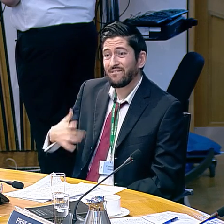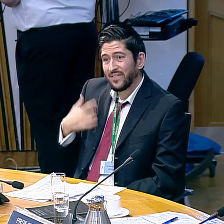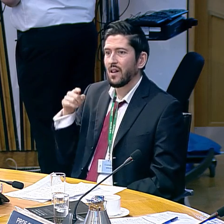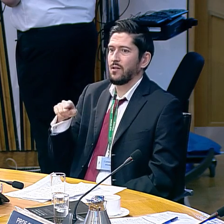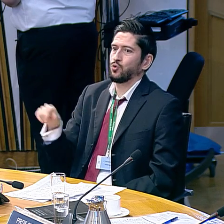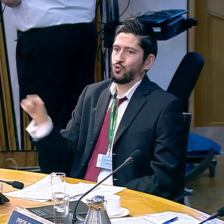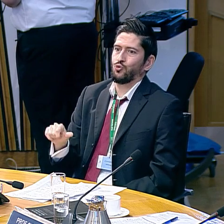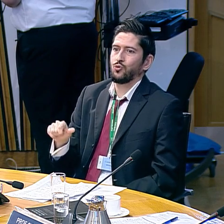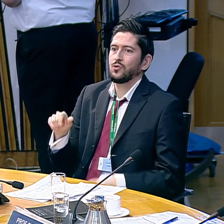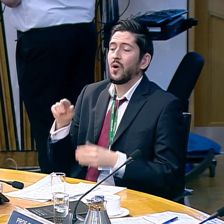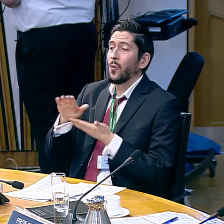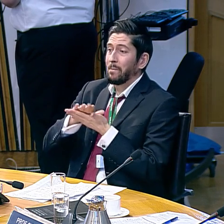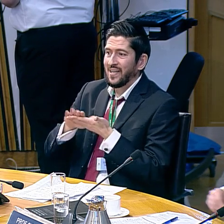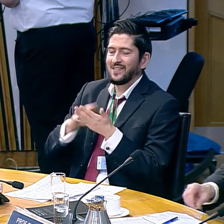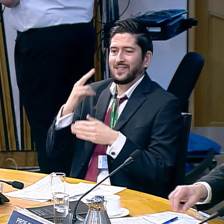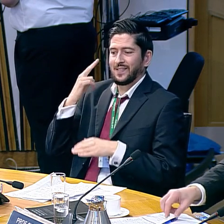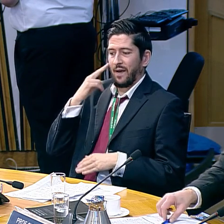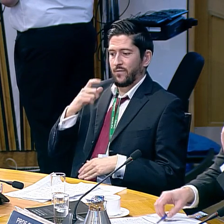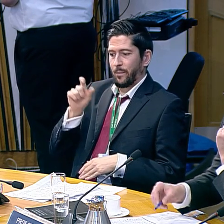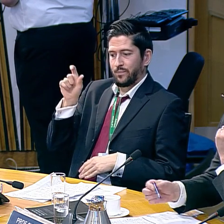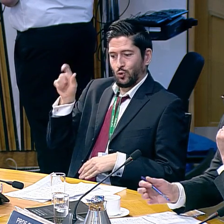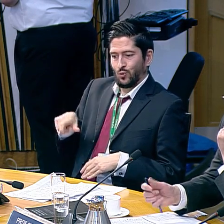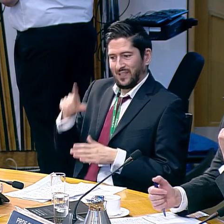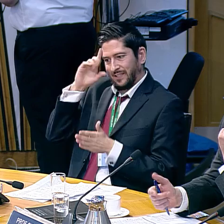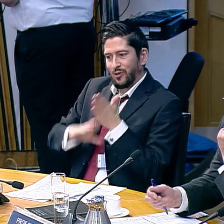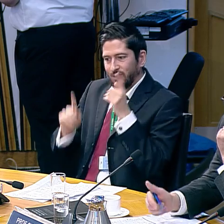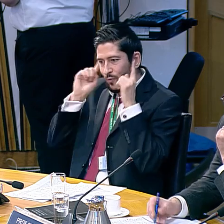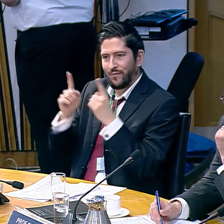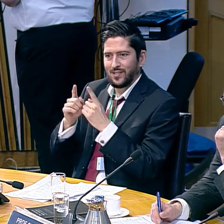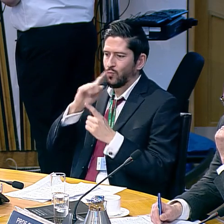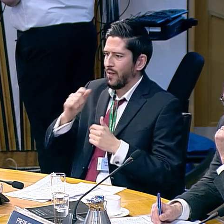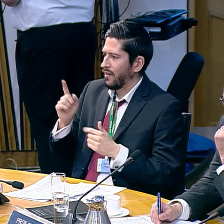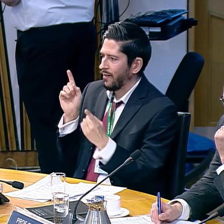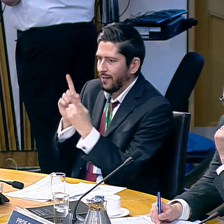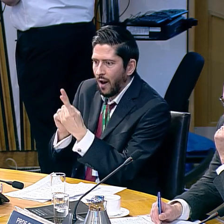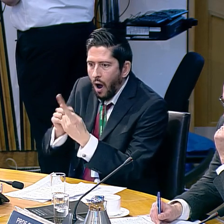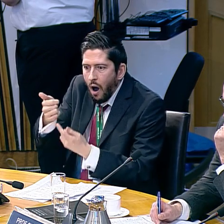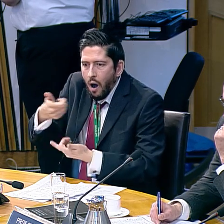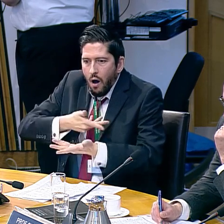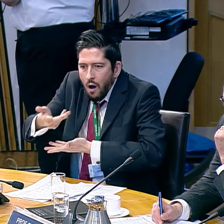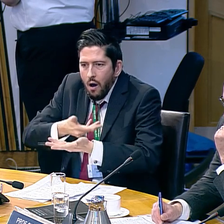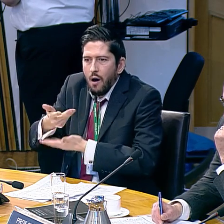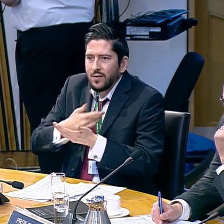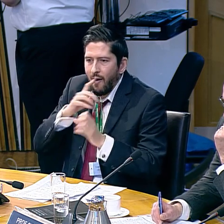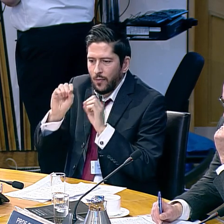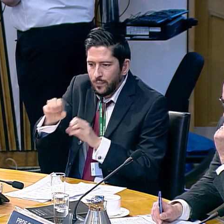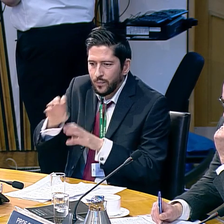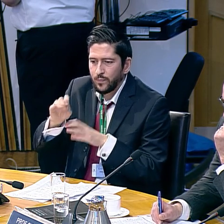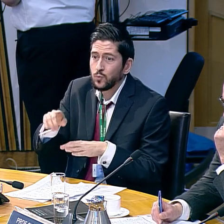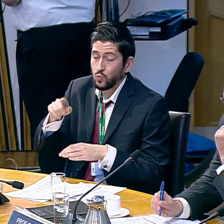lecturers, become teachers themselves, that would really add to the experience and attract more students as well. And when they meet deaf